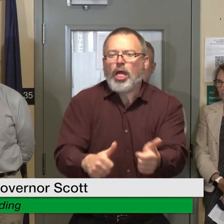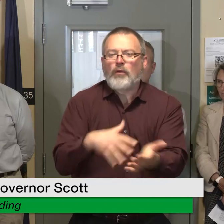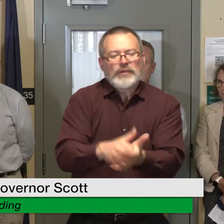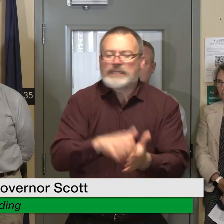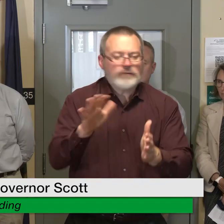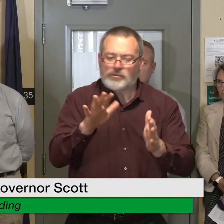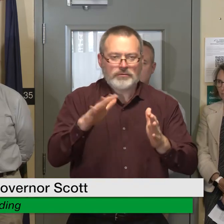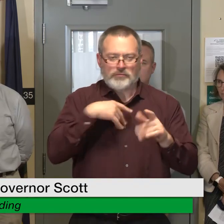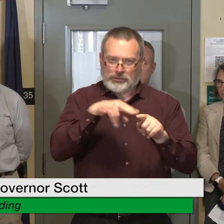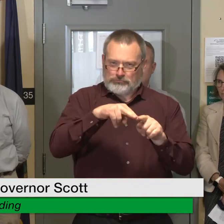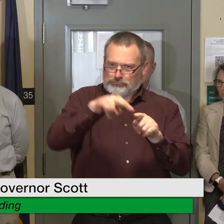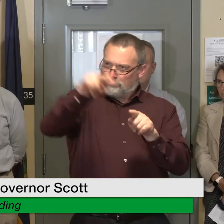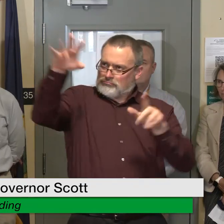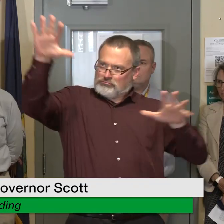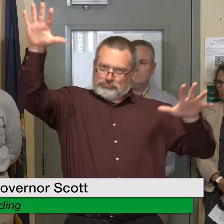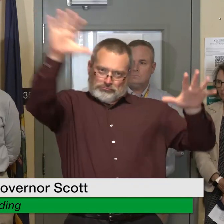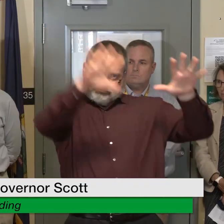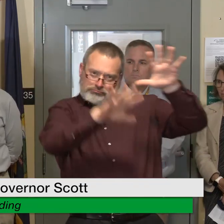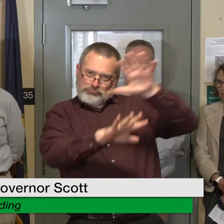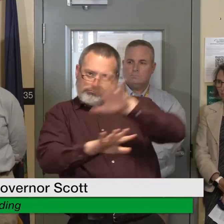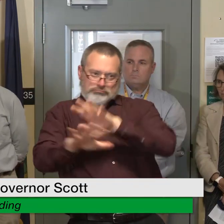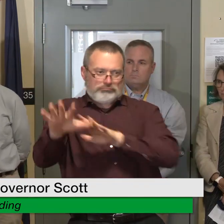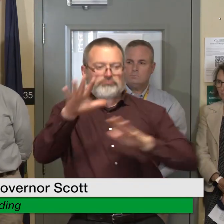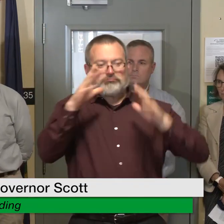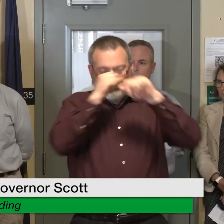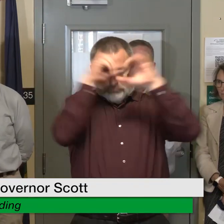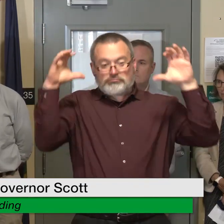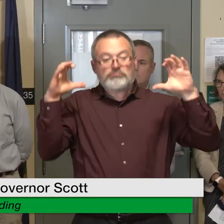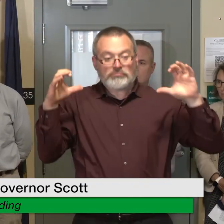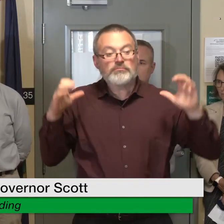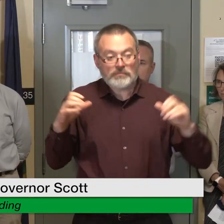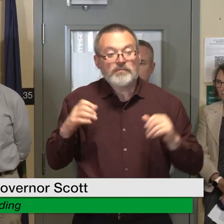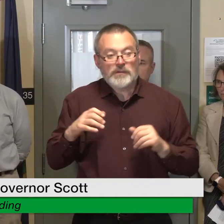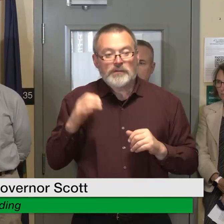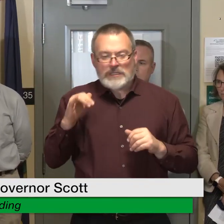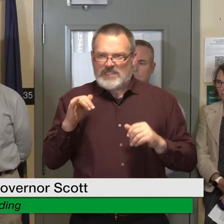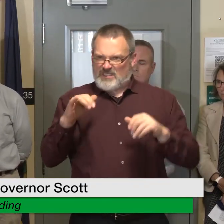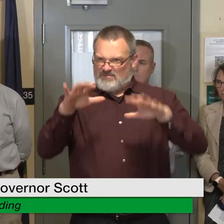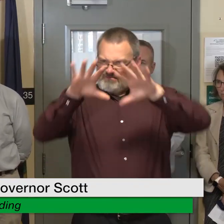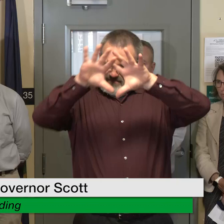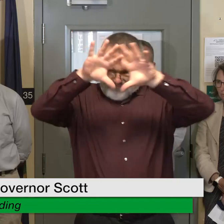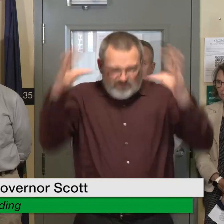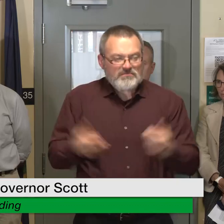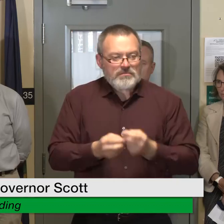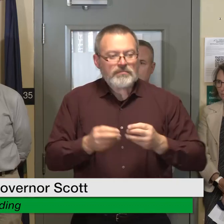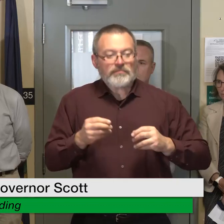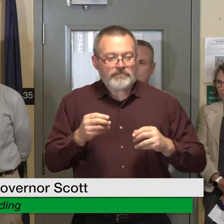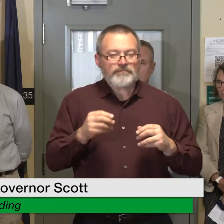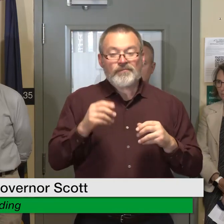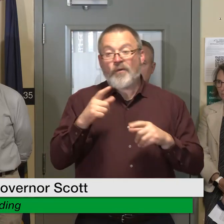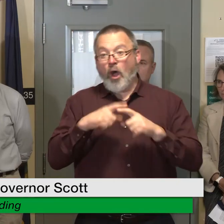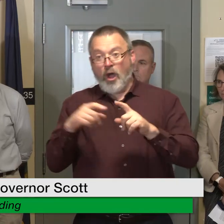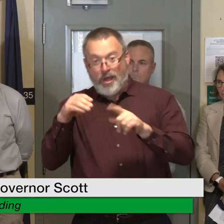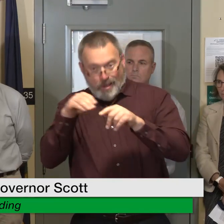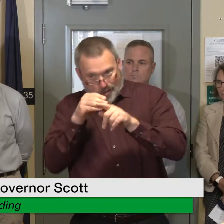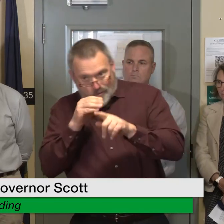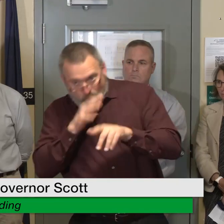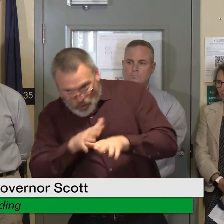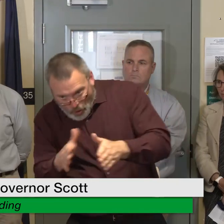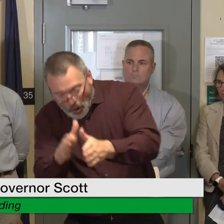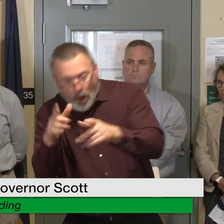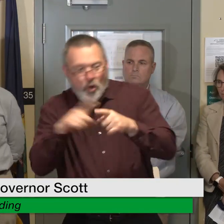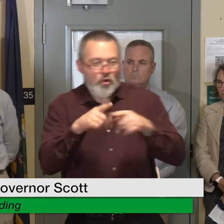Without thinking about the whole river system, an approach that may better protect your property could have catastrophic consequences for your